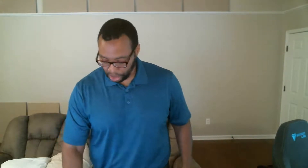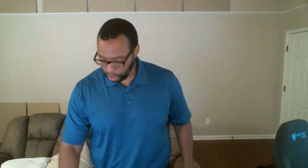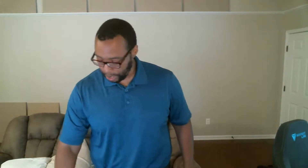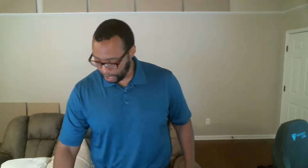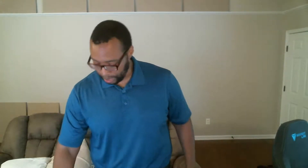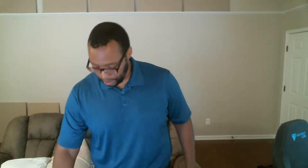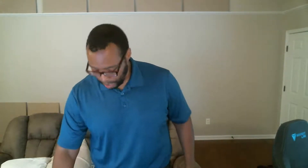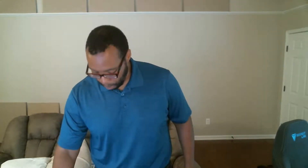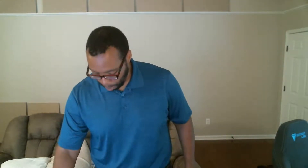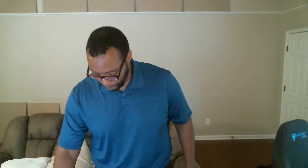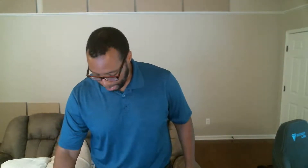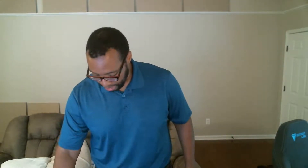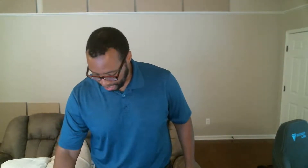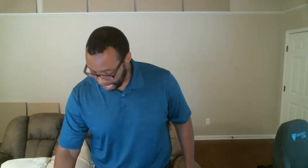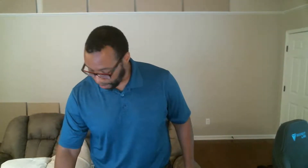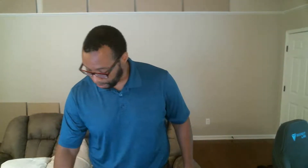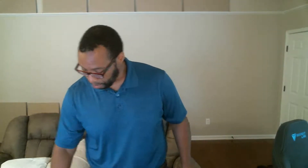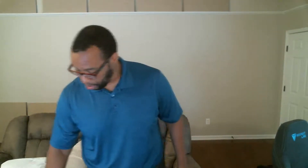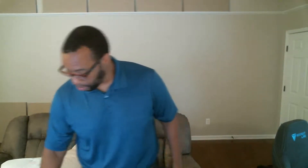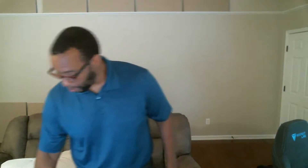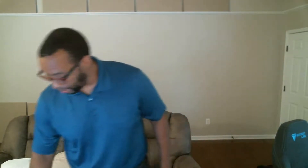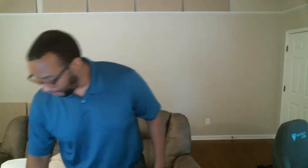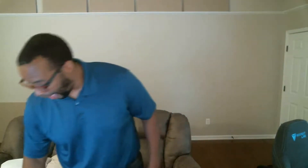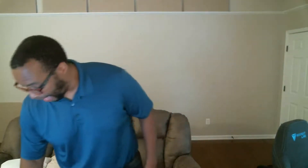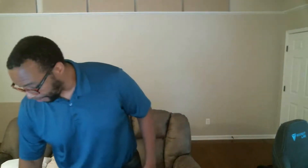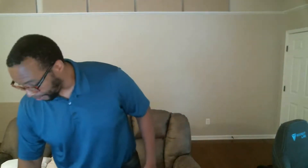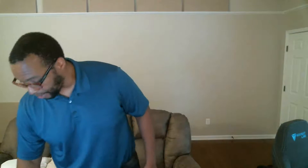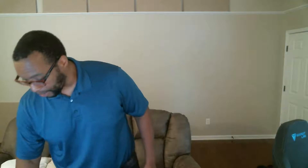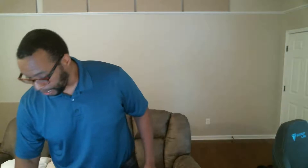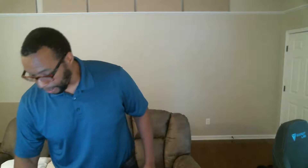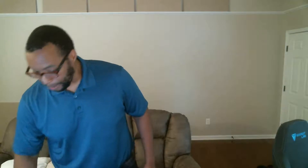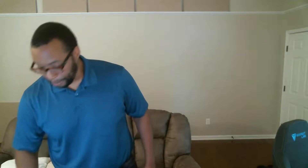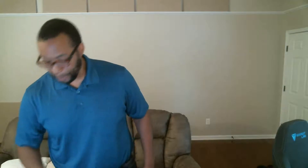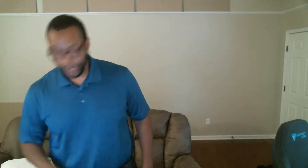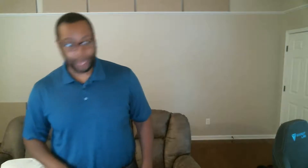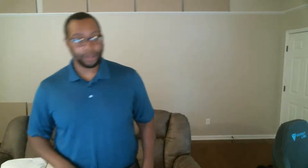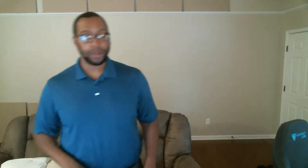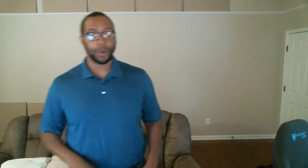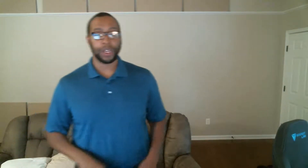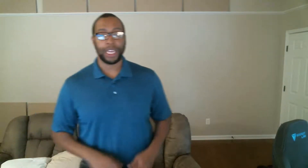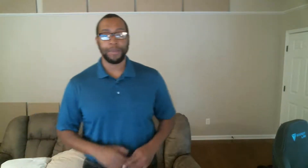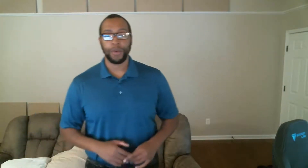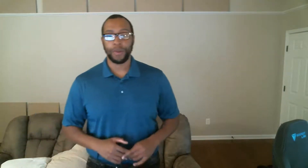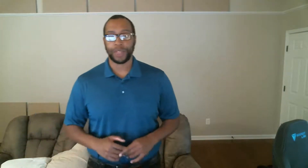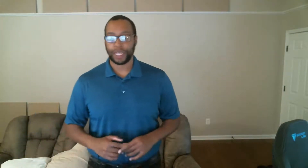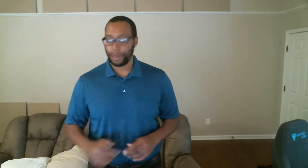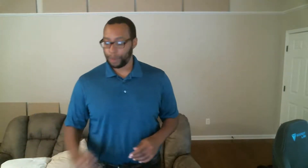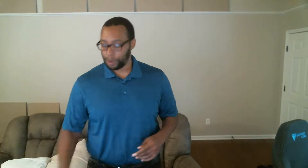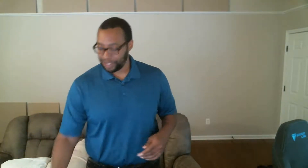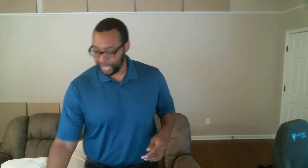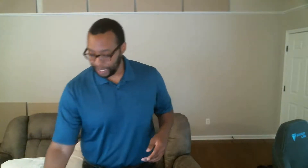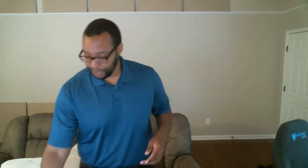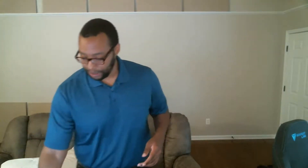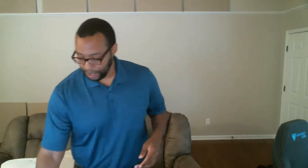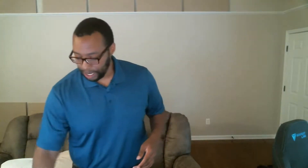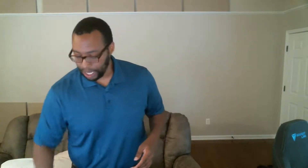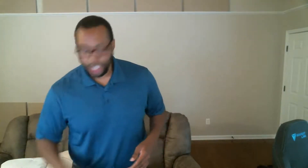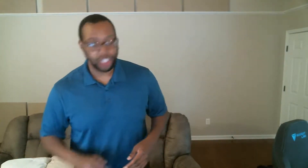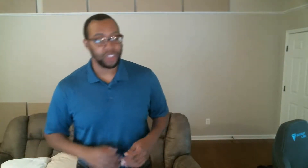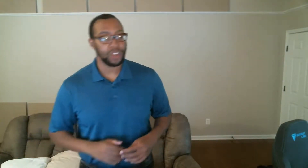joined us, we're on page now 225. Okay, so we're going to keep moving with a couple more signs just so you